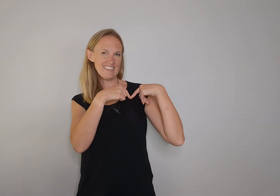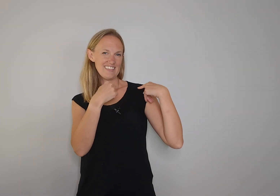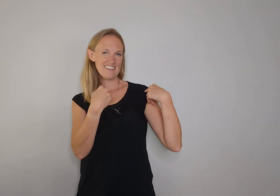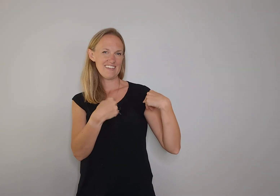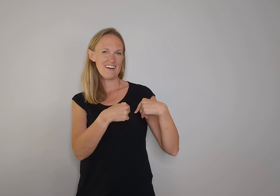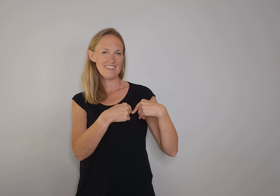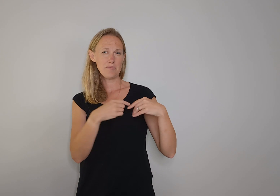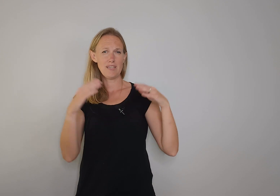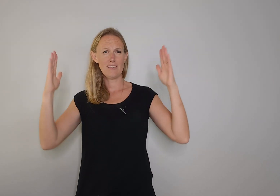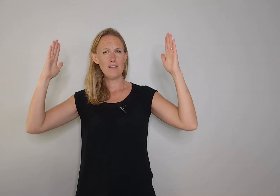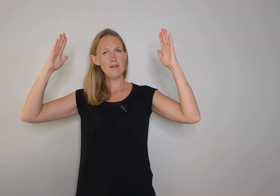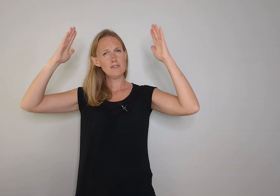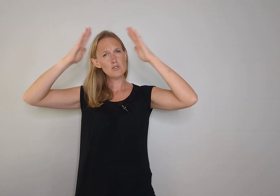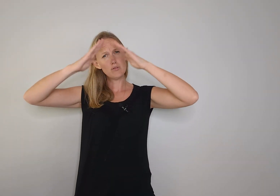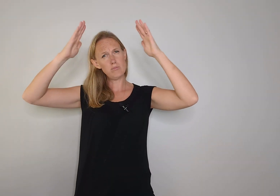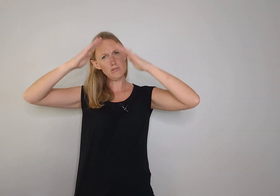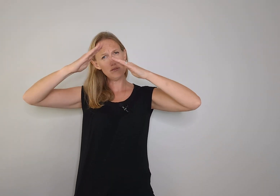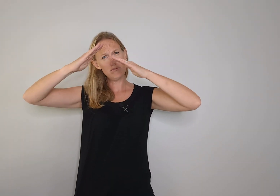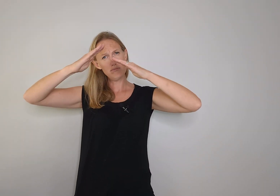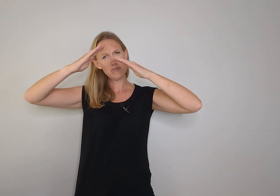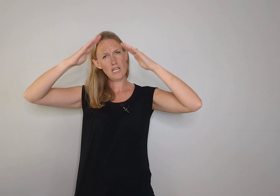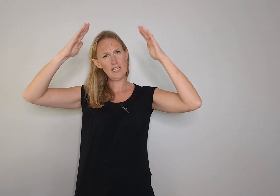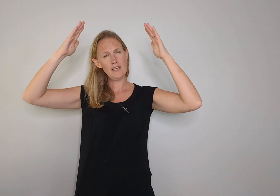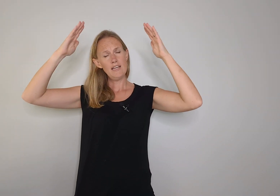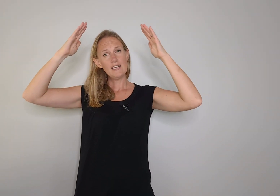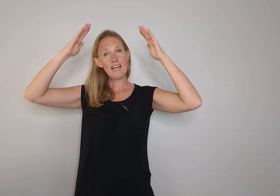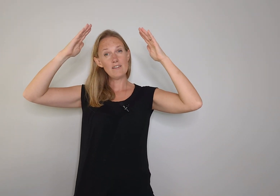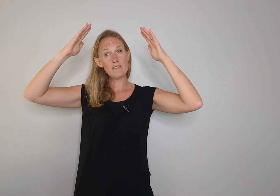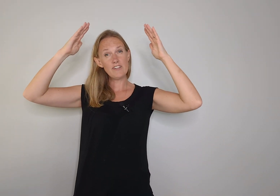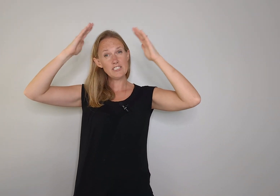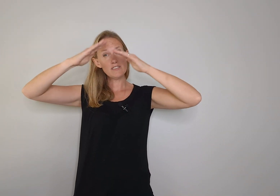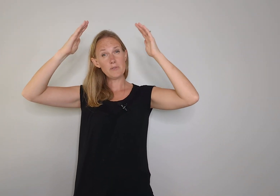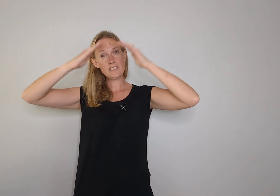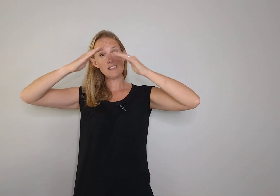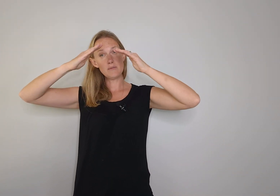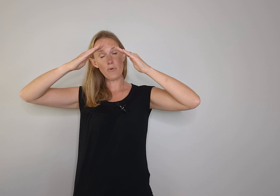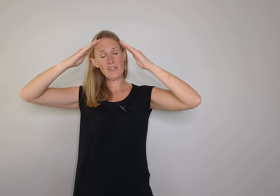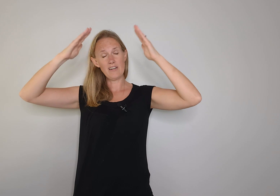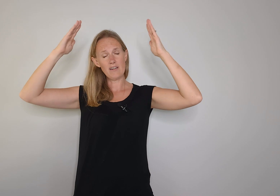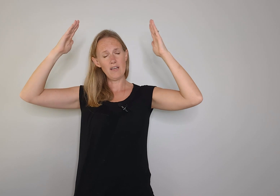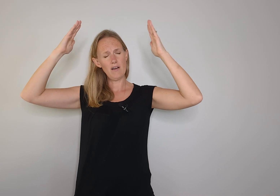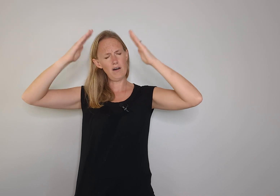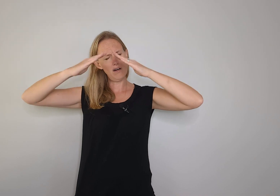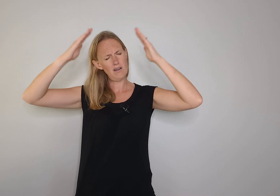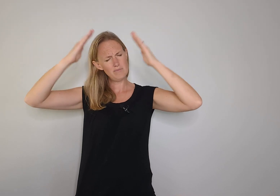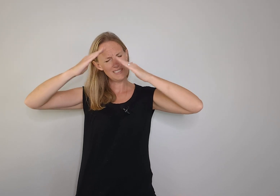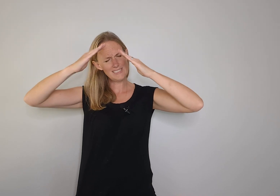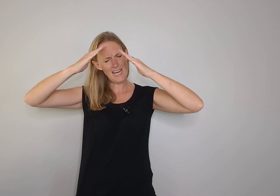heart be troubled. Okay, now facial expressions is important here. Okay, oh,